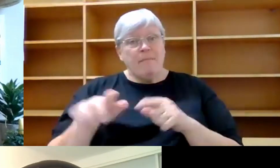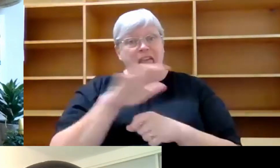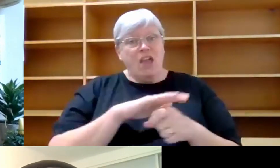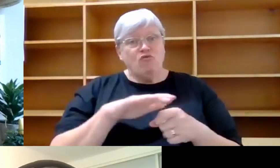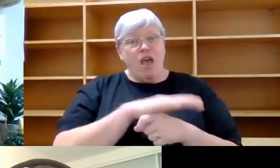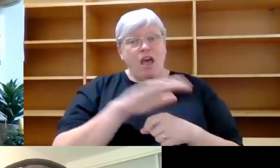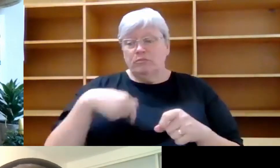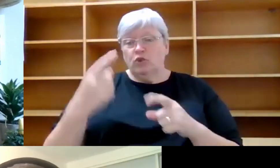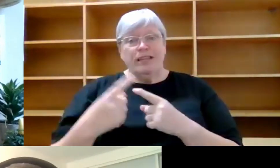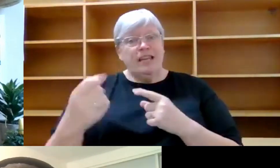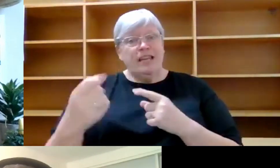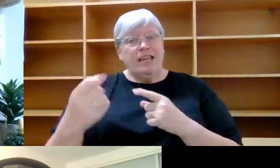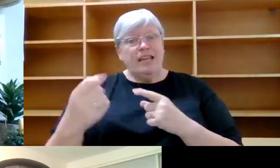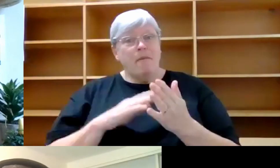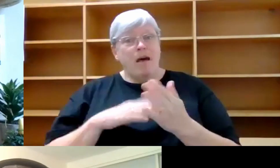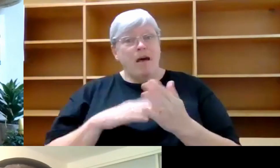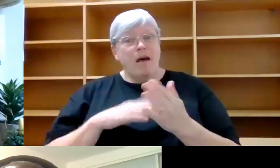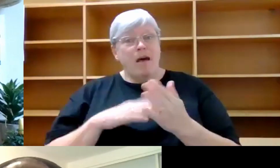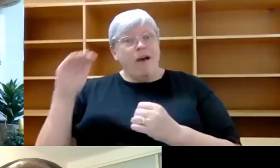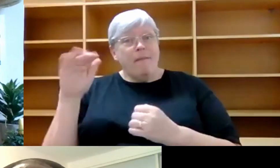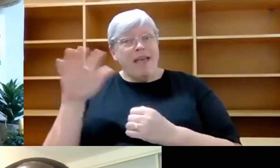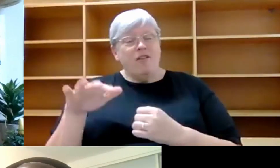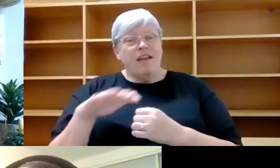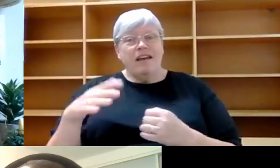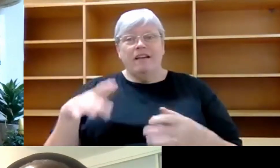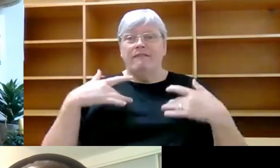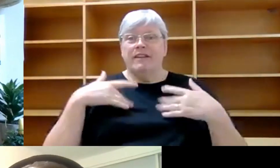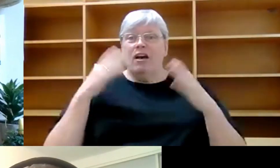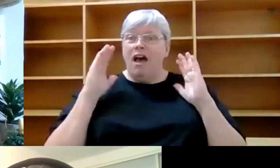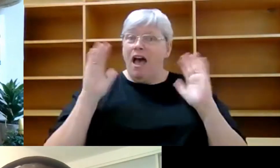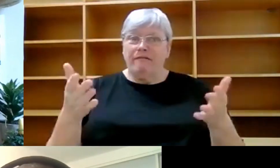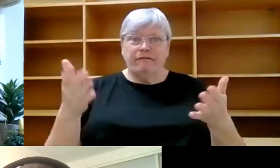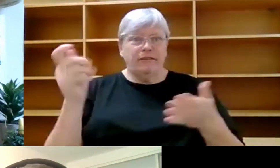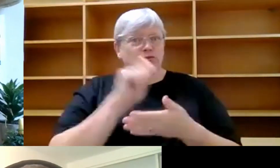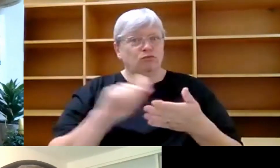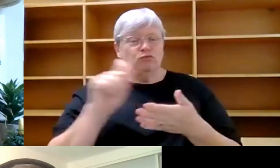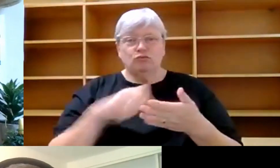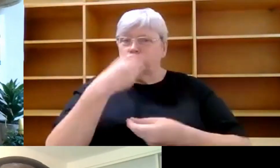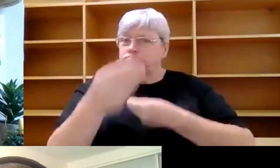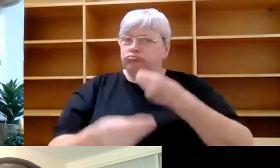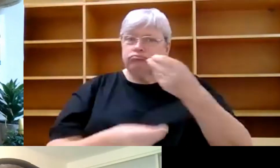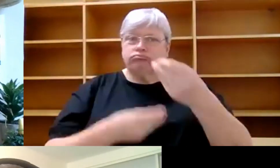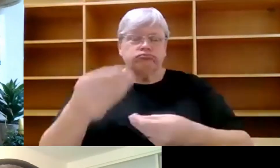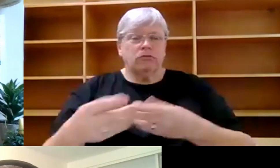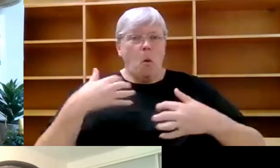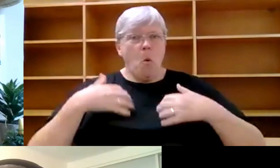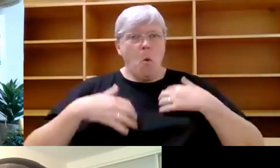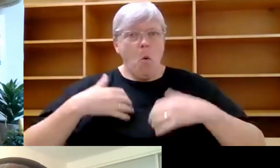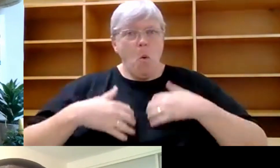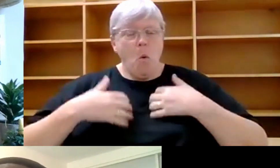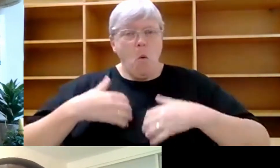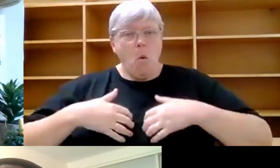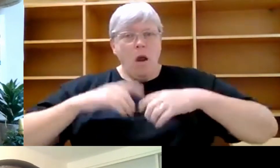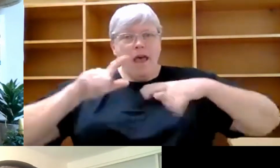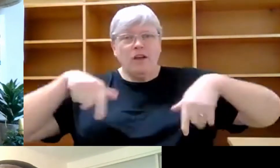up. And so I just felt compelled to write this story. It was fascinating. I couldn't confirm